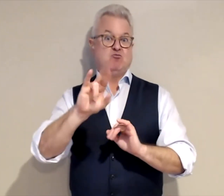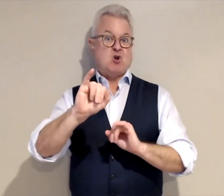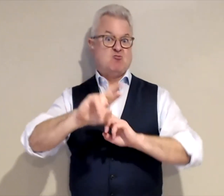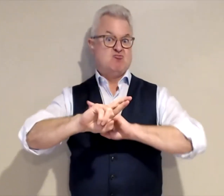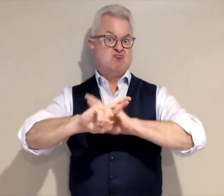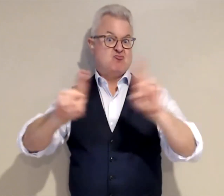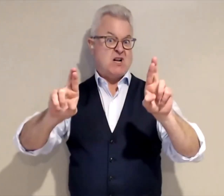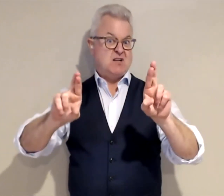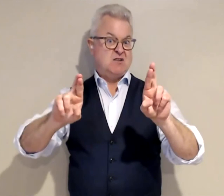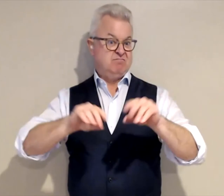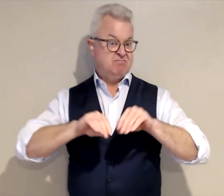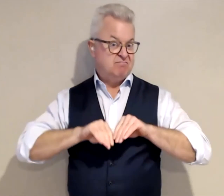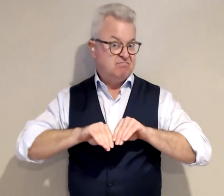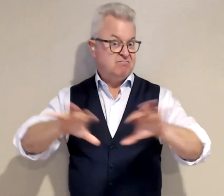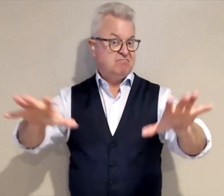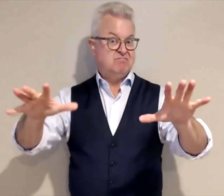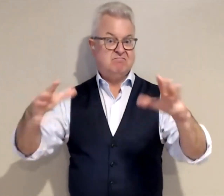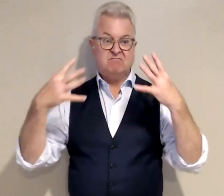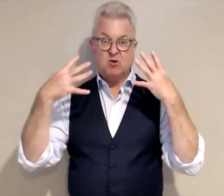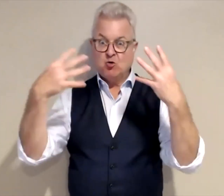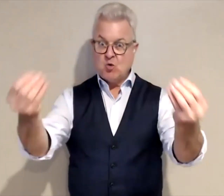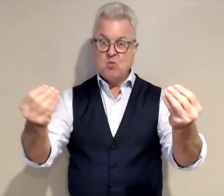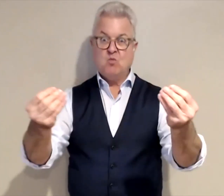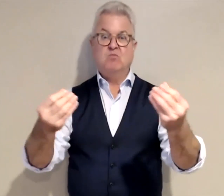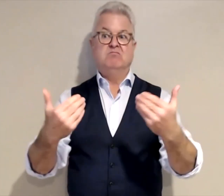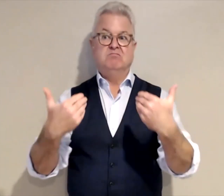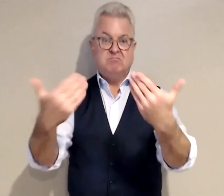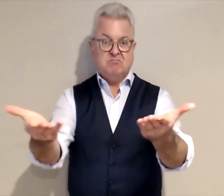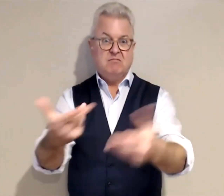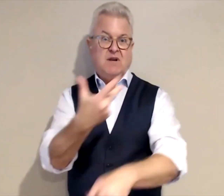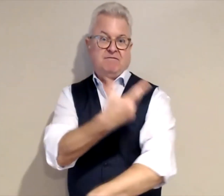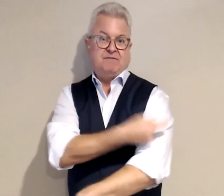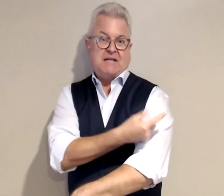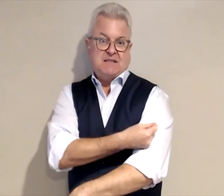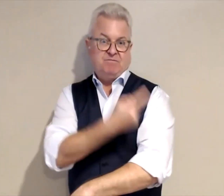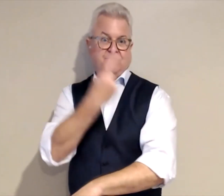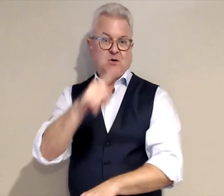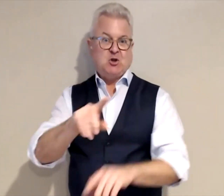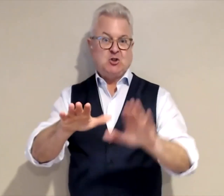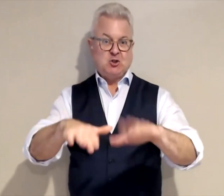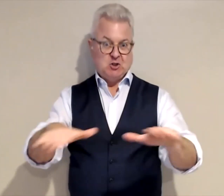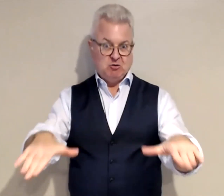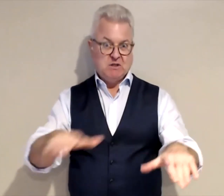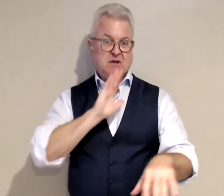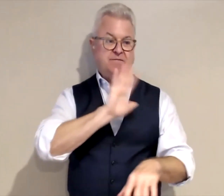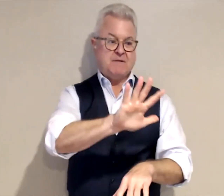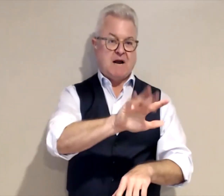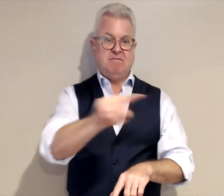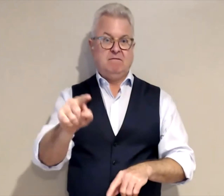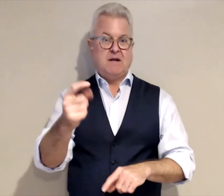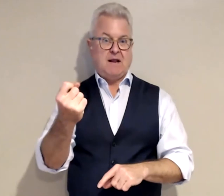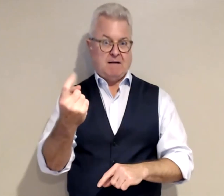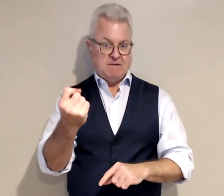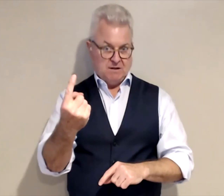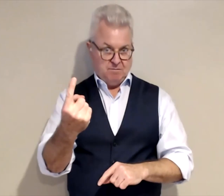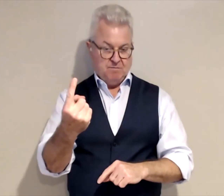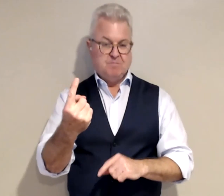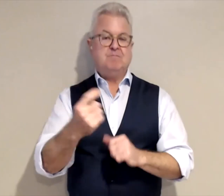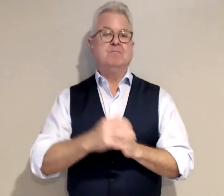And then if it's approved, then the Department of Rhode Island is ready, the state of Rhode Island Department of Health is